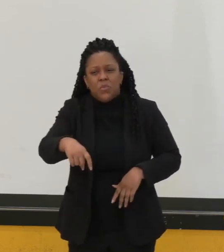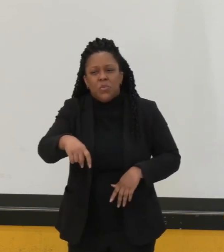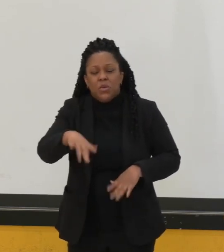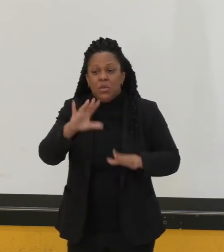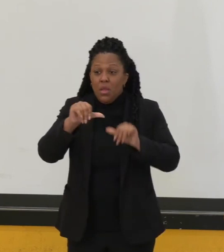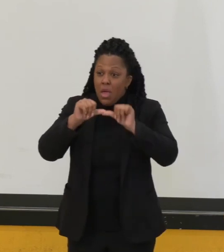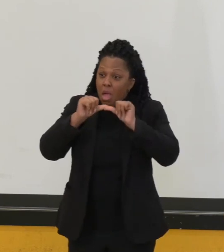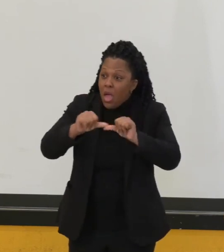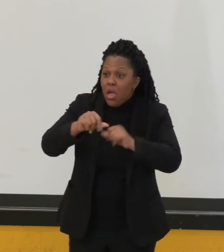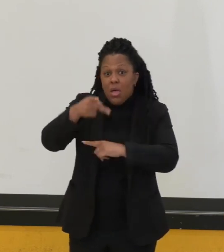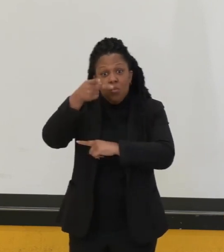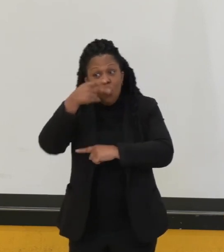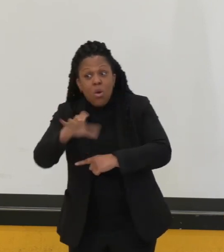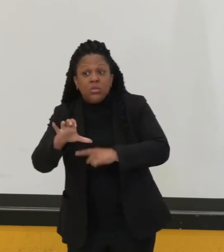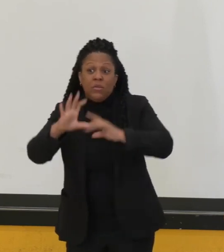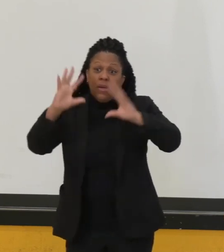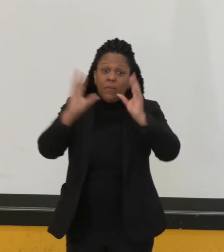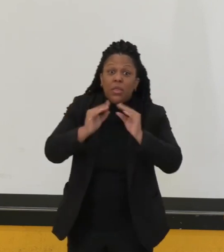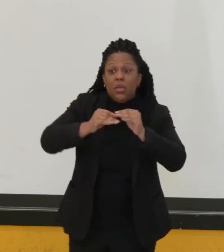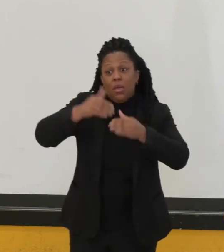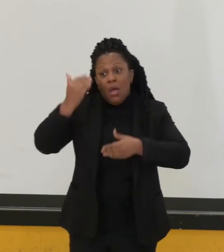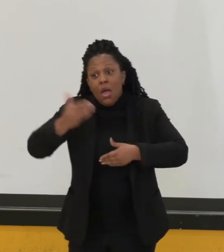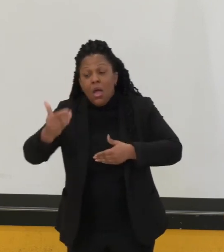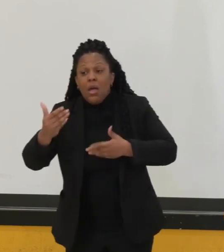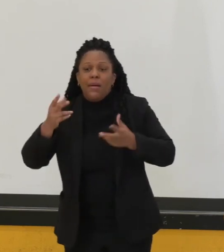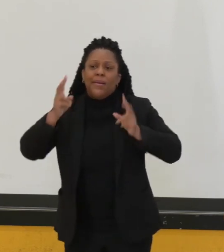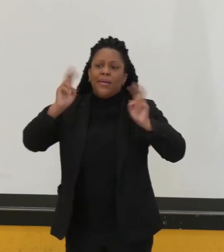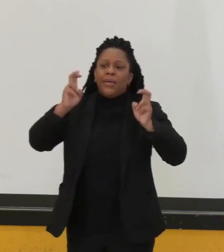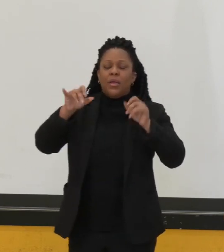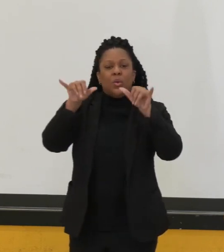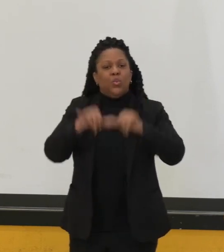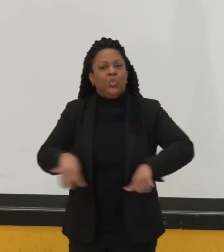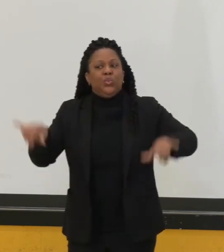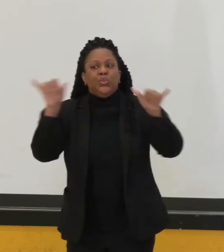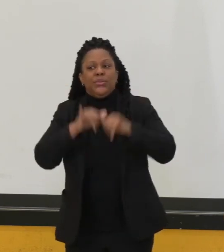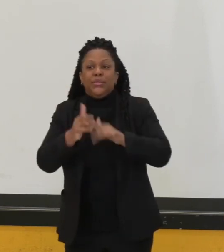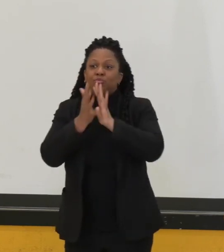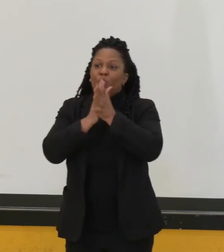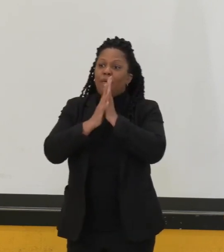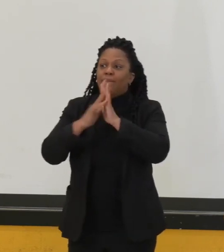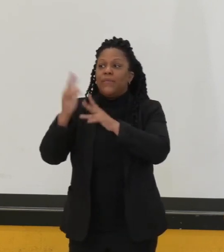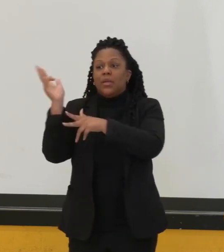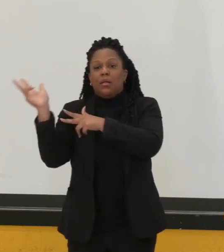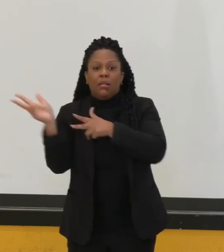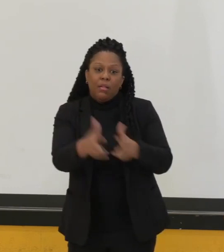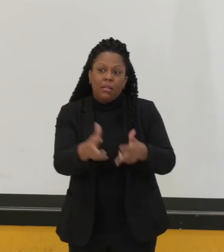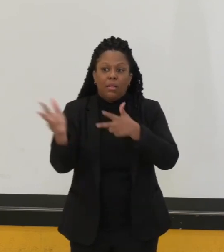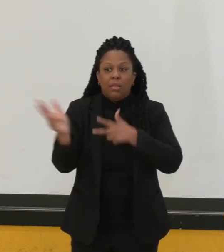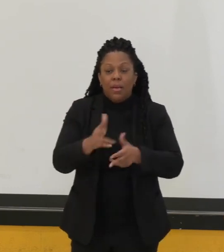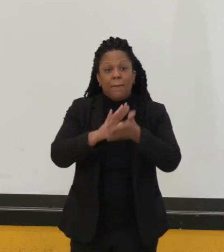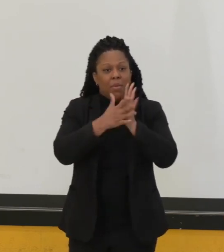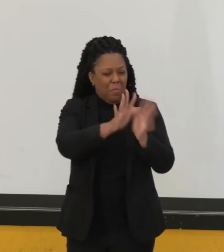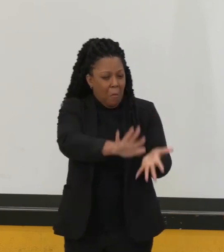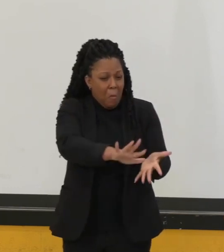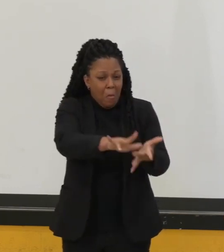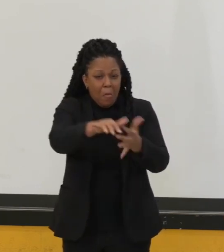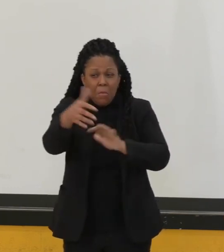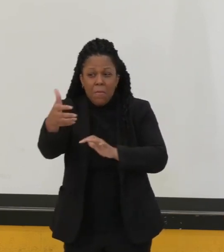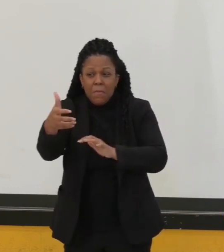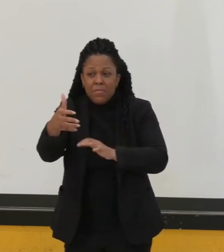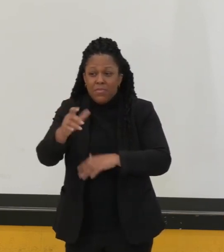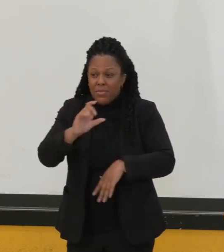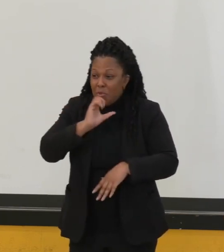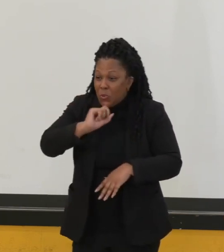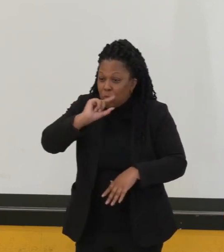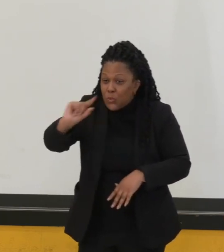and having what may be a routine traffic stop end in a 20-year-old dead, a